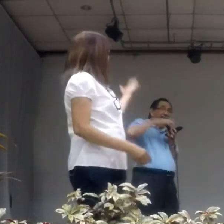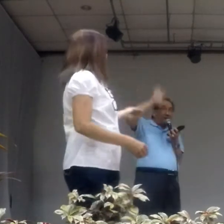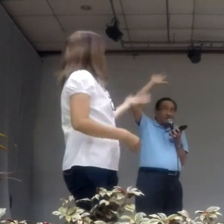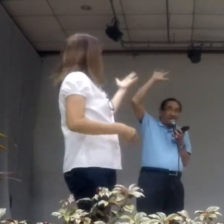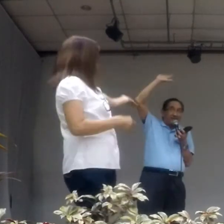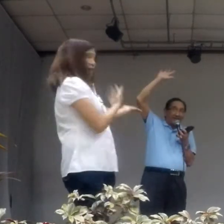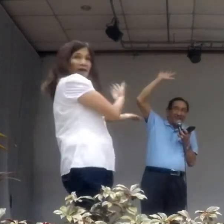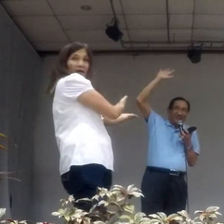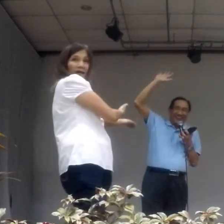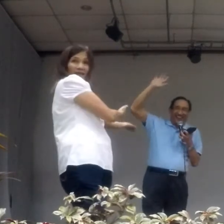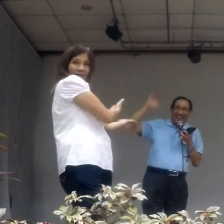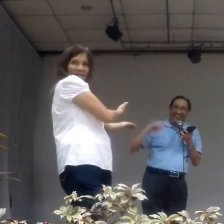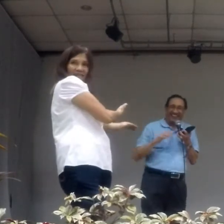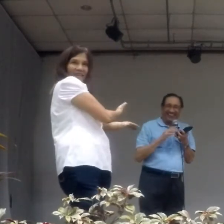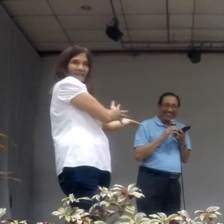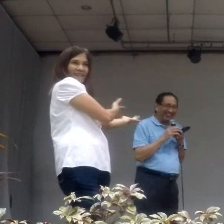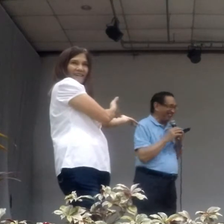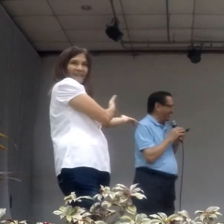Number ten is myself.